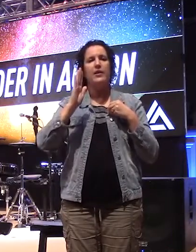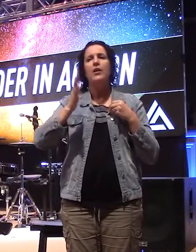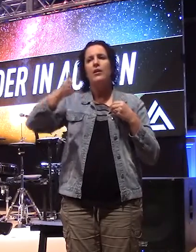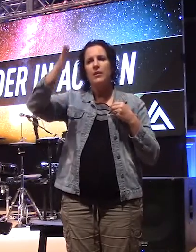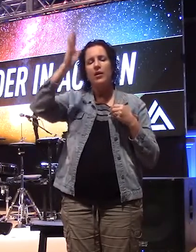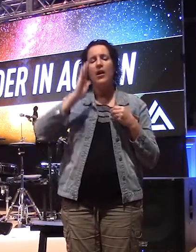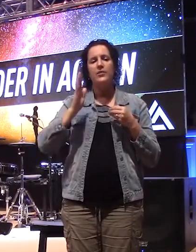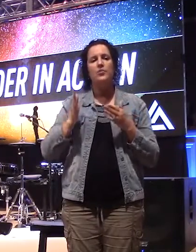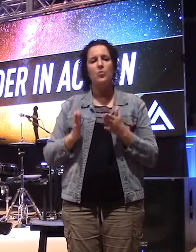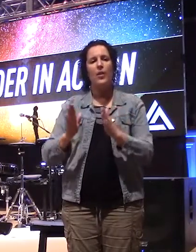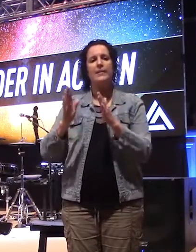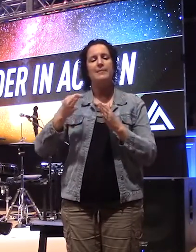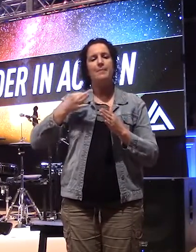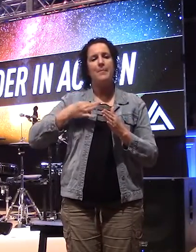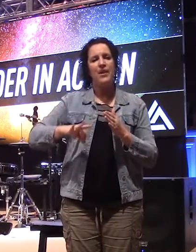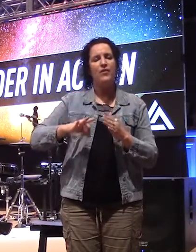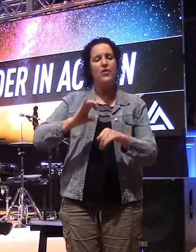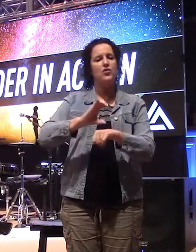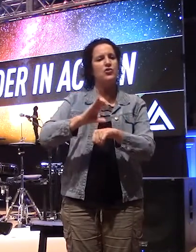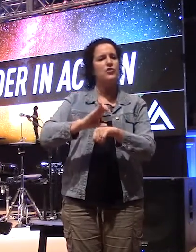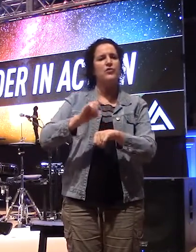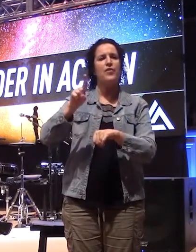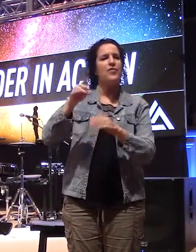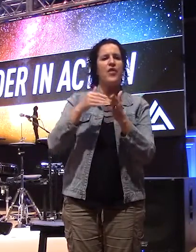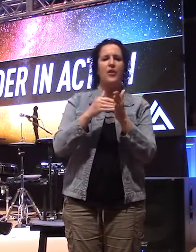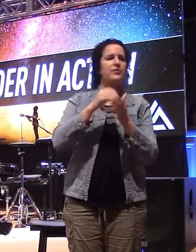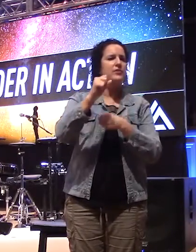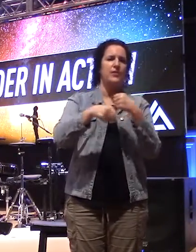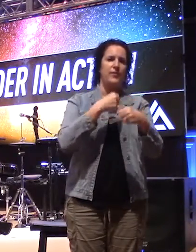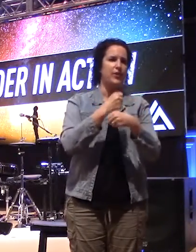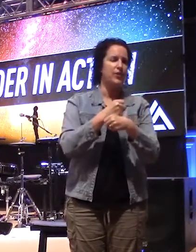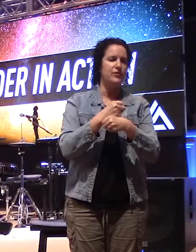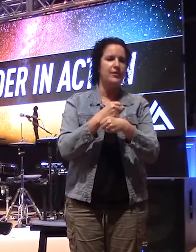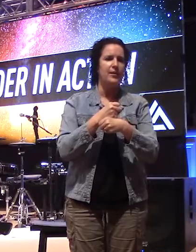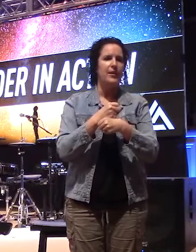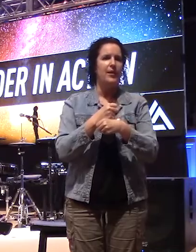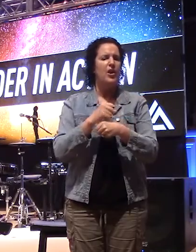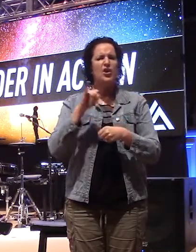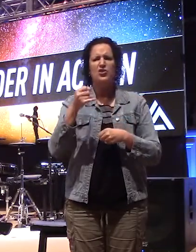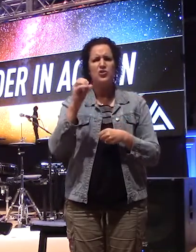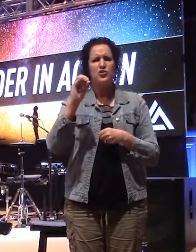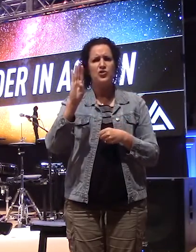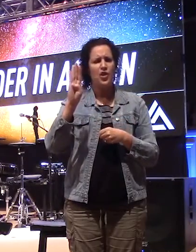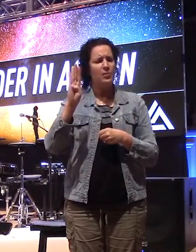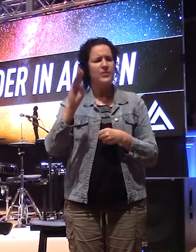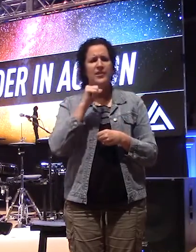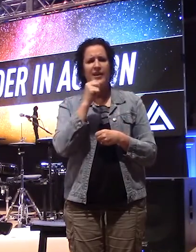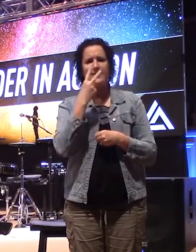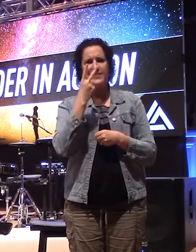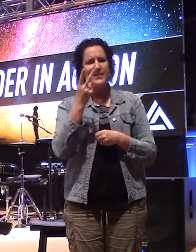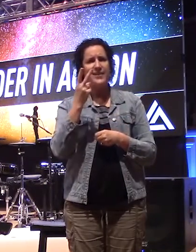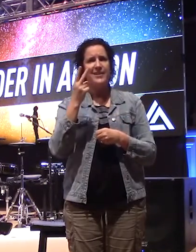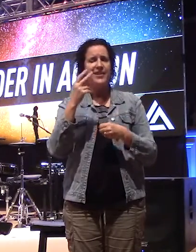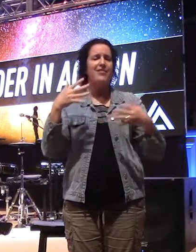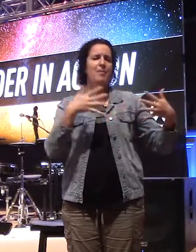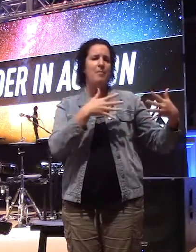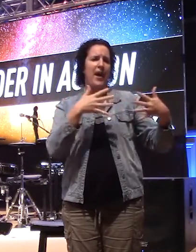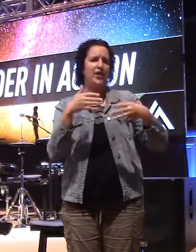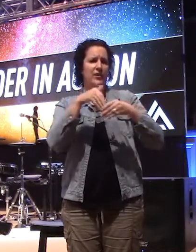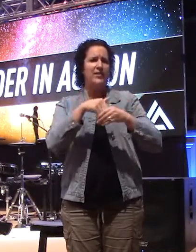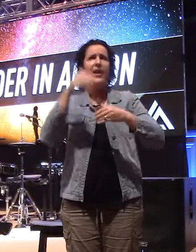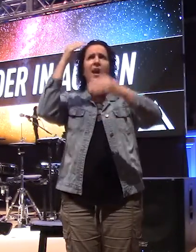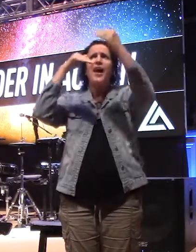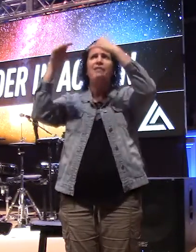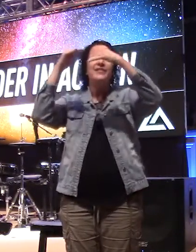years. How his story has encouraged, but he never saw that happening. He didn't see the battle in the heavens. Paul